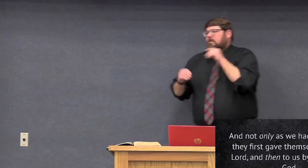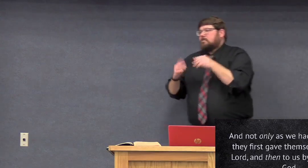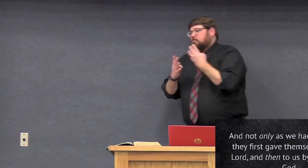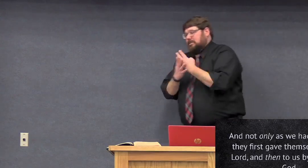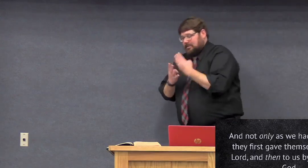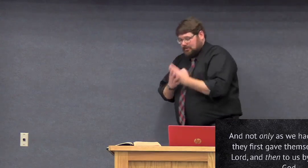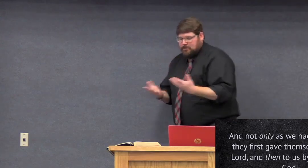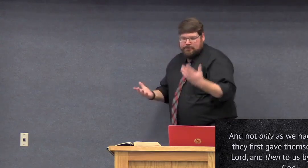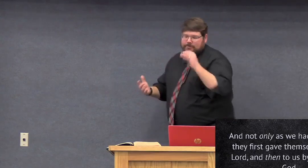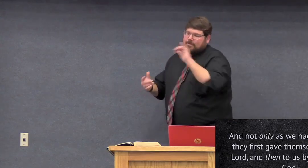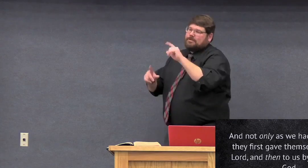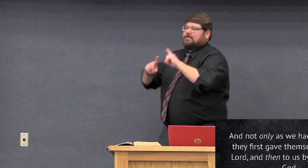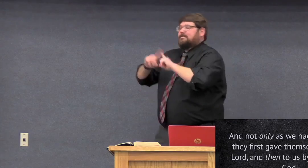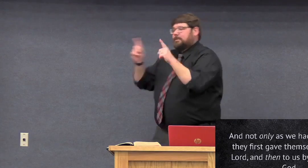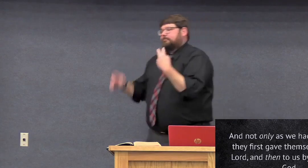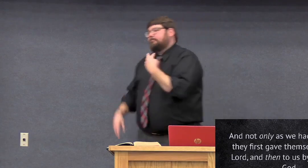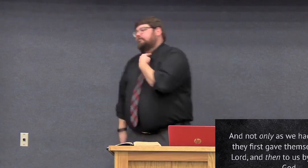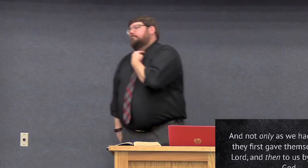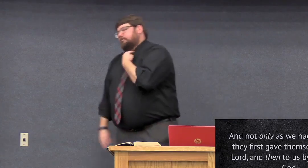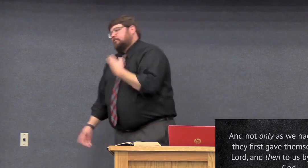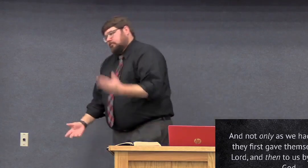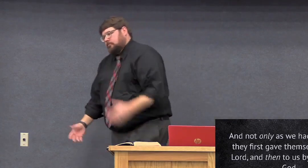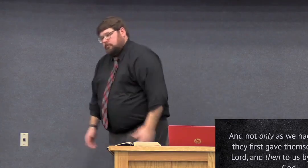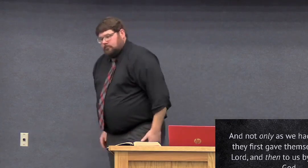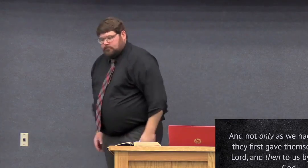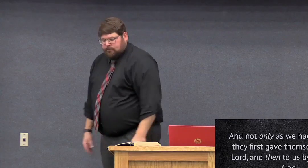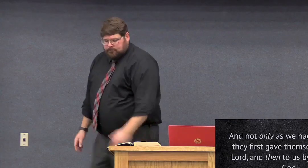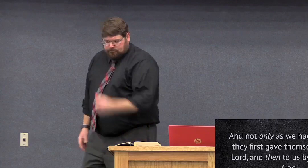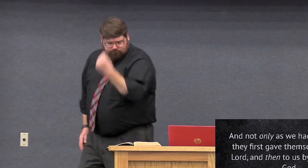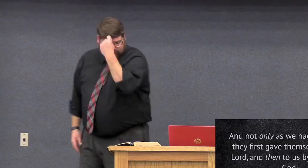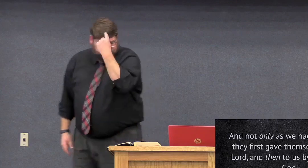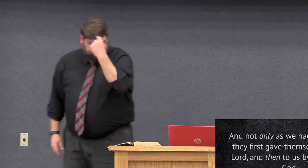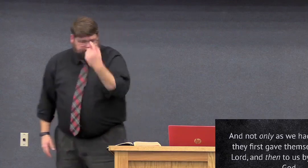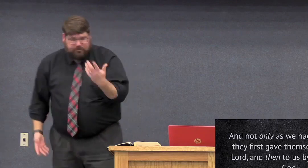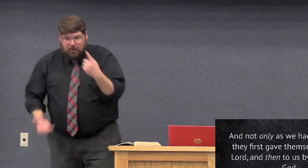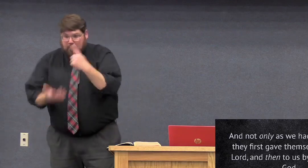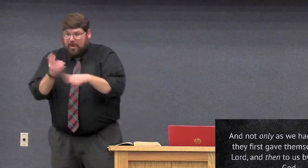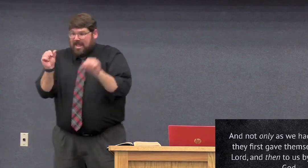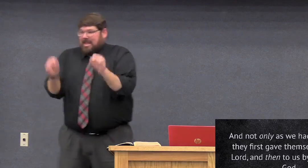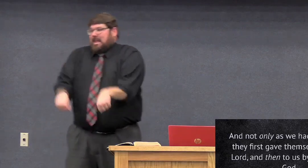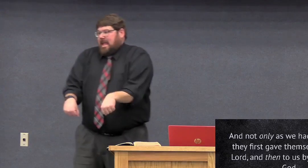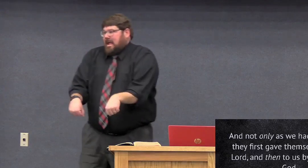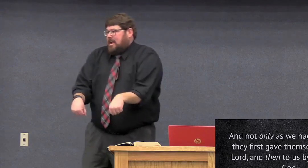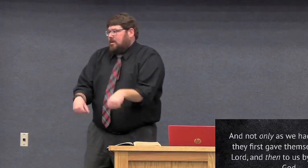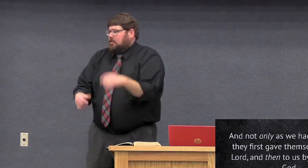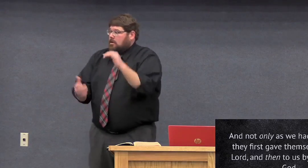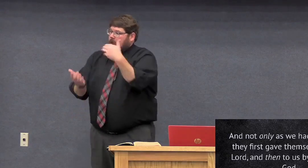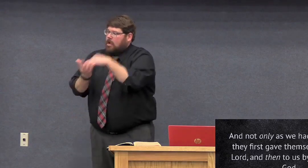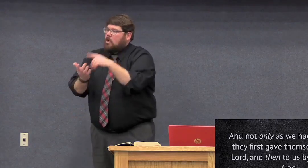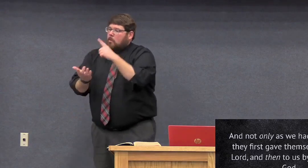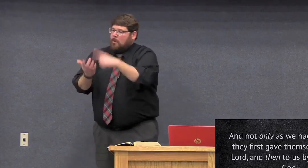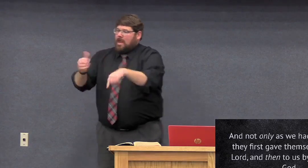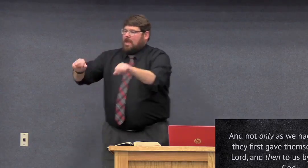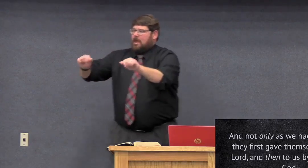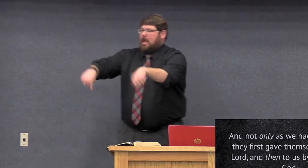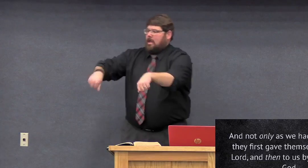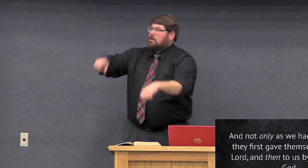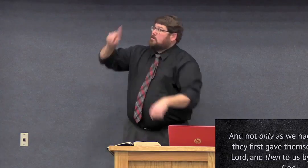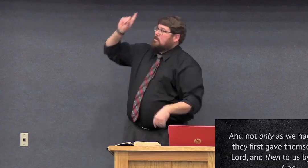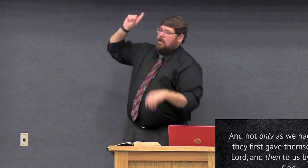It encourages you to get a job. What if you're in prison? Well, that's a different scenario then. What can you do?